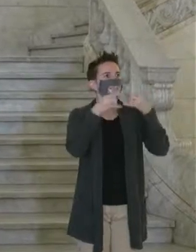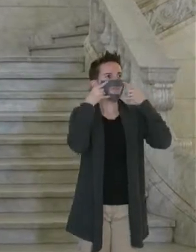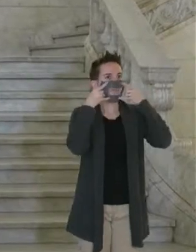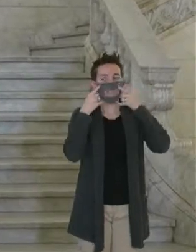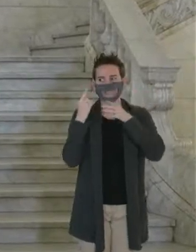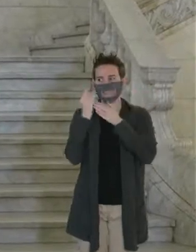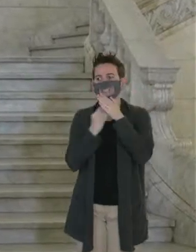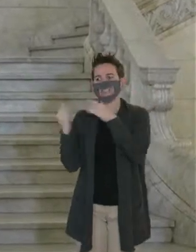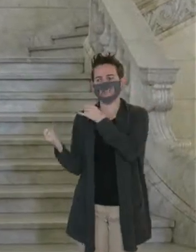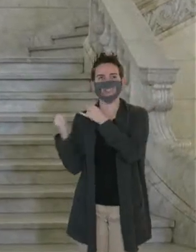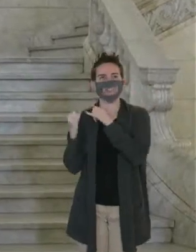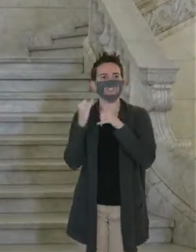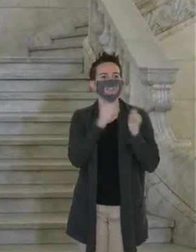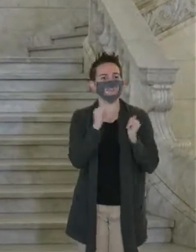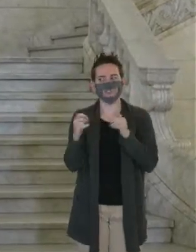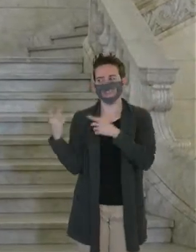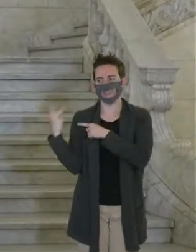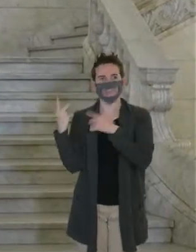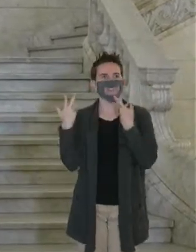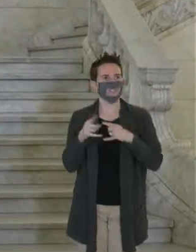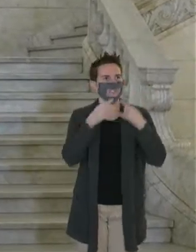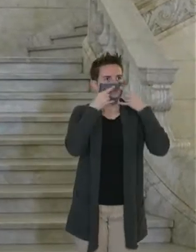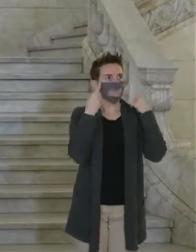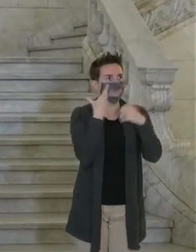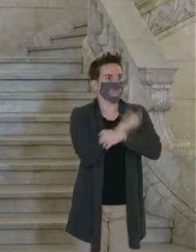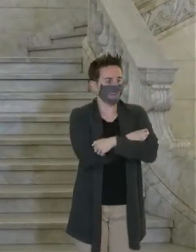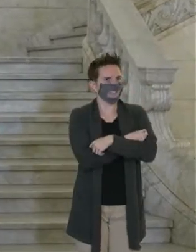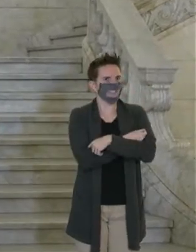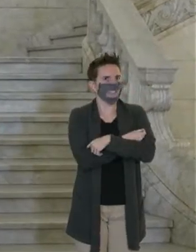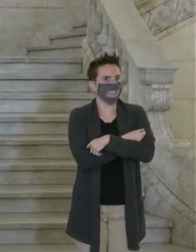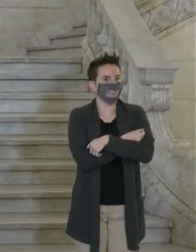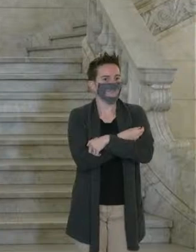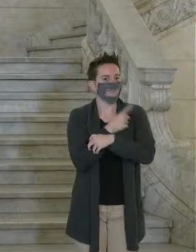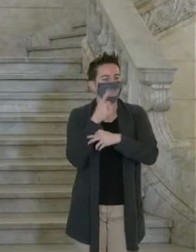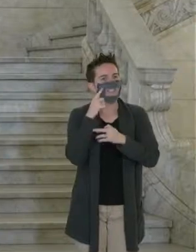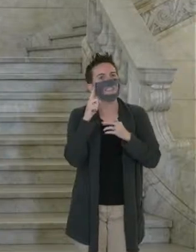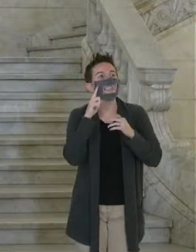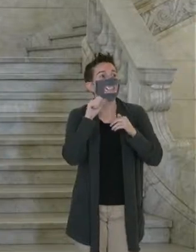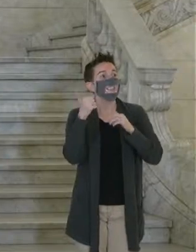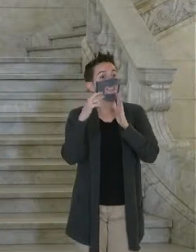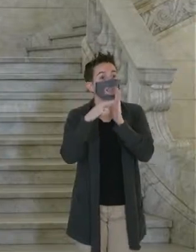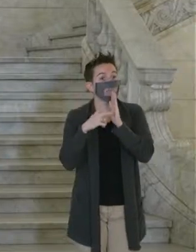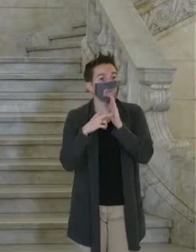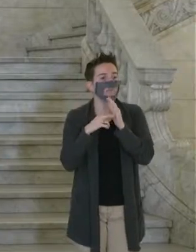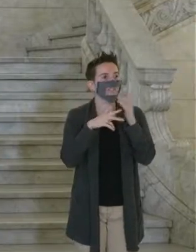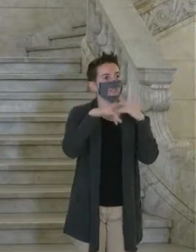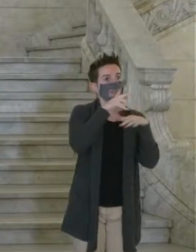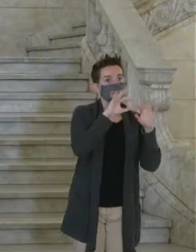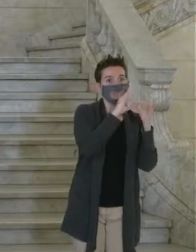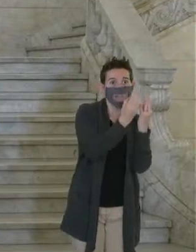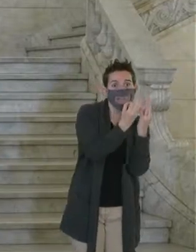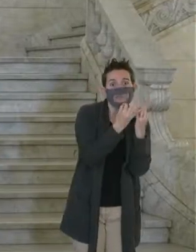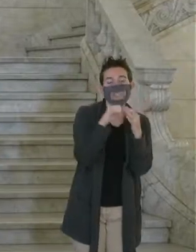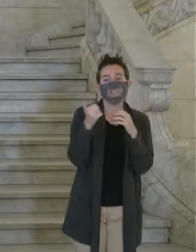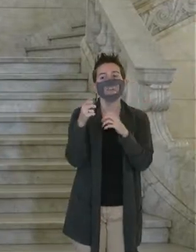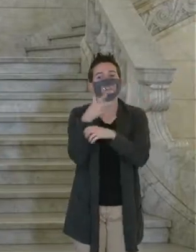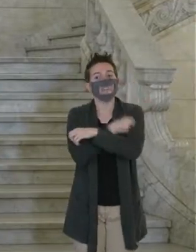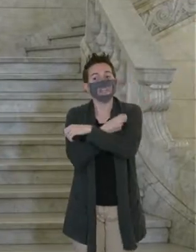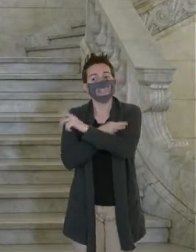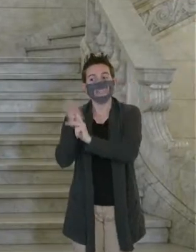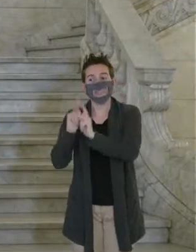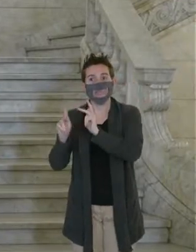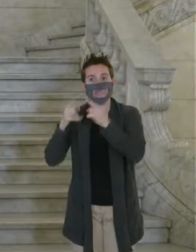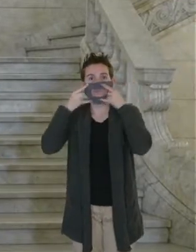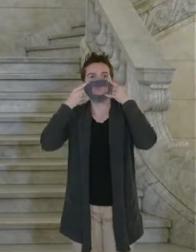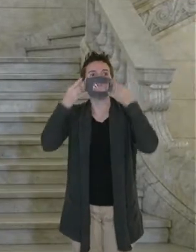we've both been vaccinated, and we'll follow the guidance. And in small groups, around other family members, around other vaccinated people, you don't need to wear a mask. If